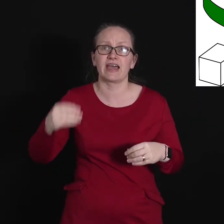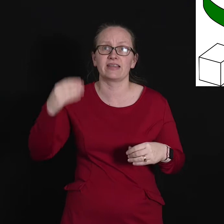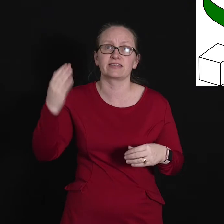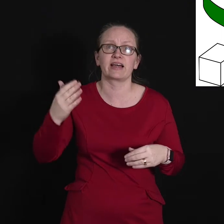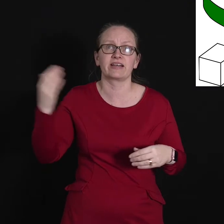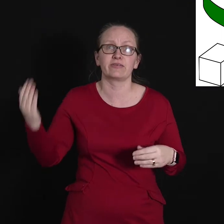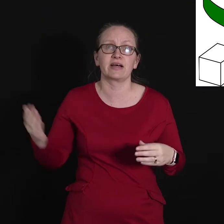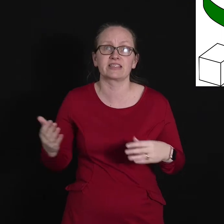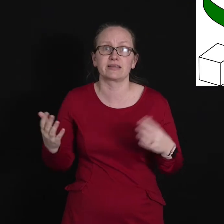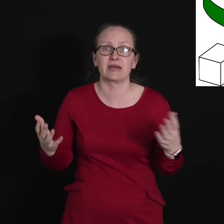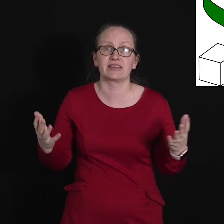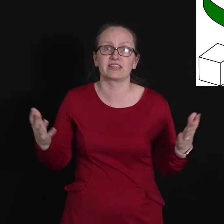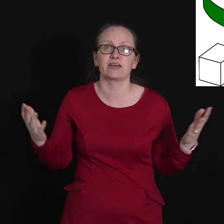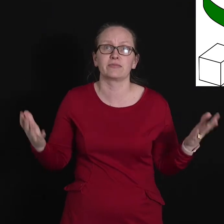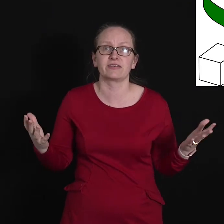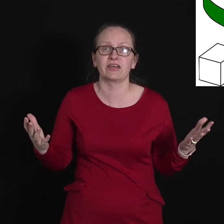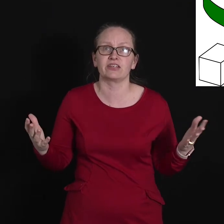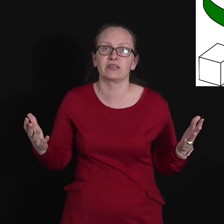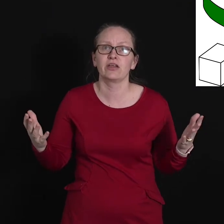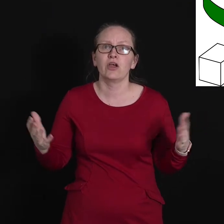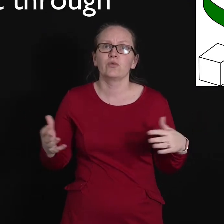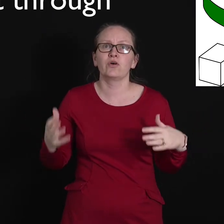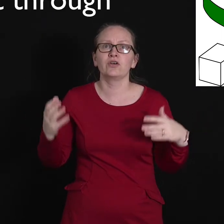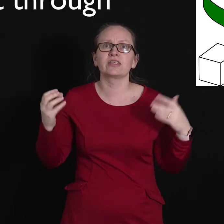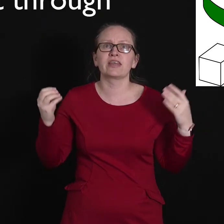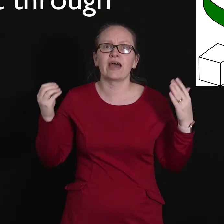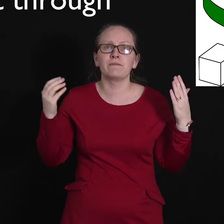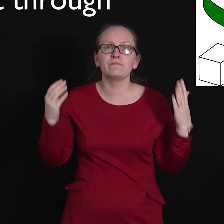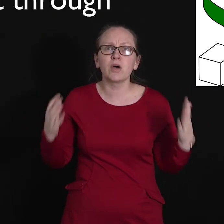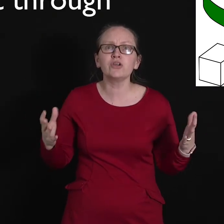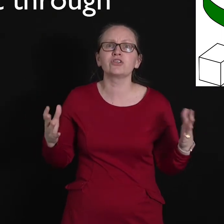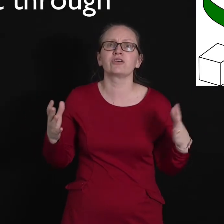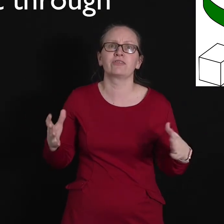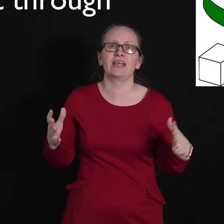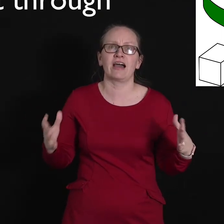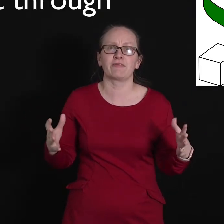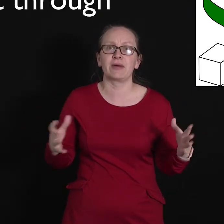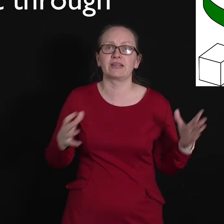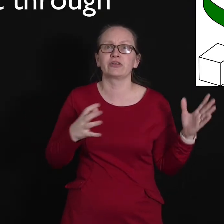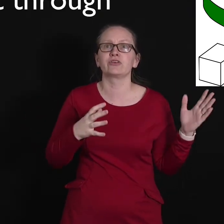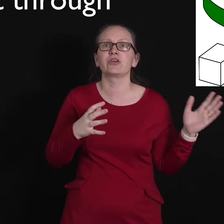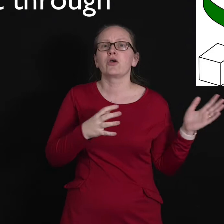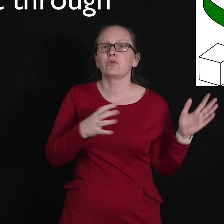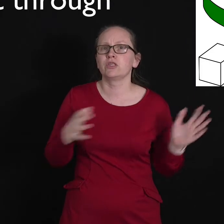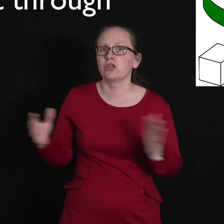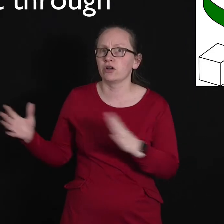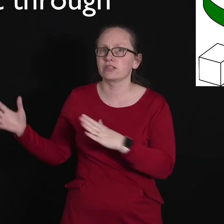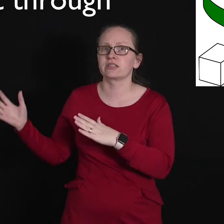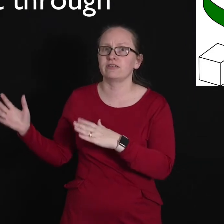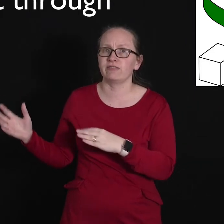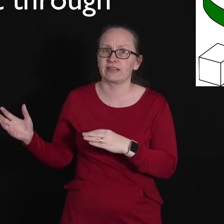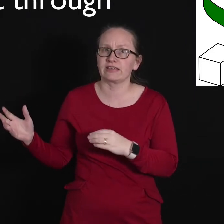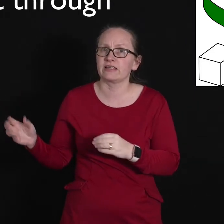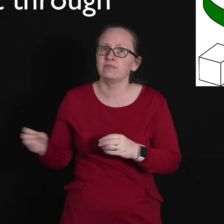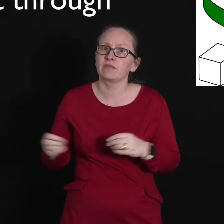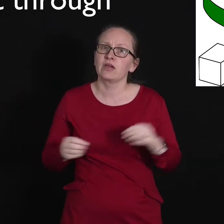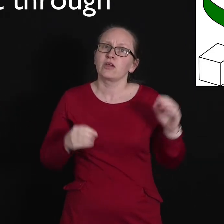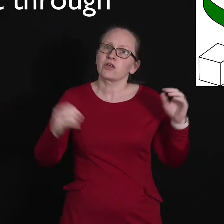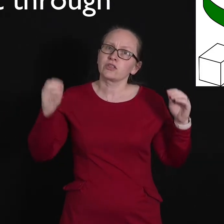and Geiger and Marsden about this observation was that most of the alpha particles were not deflected.